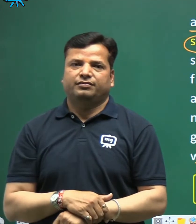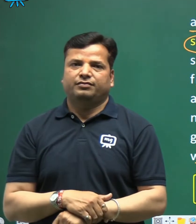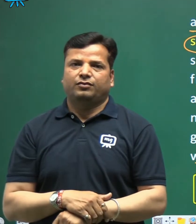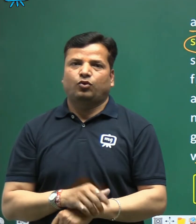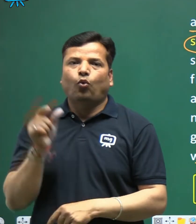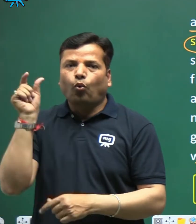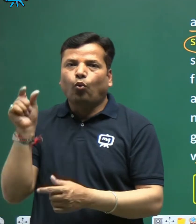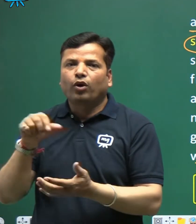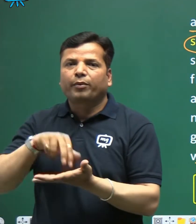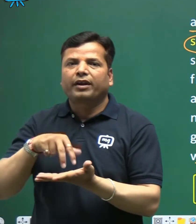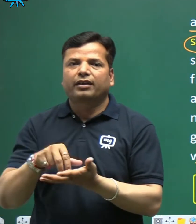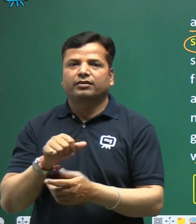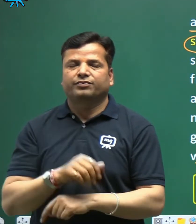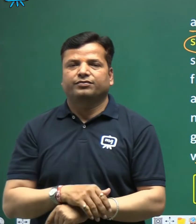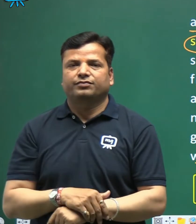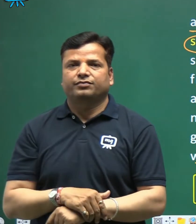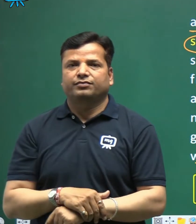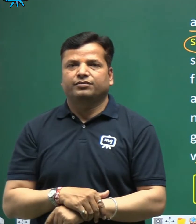Word meanings: